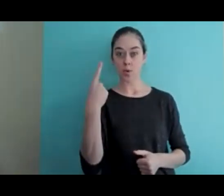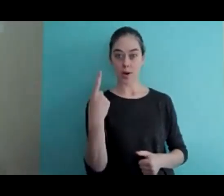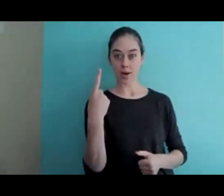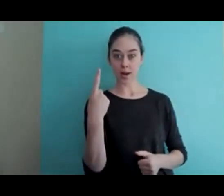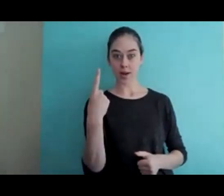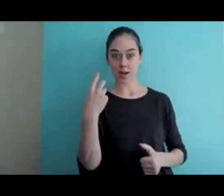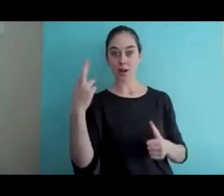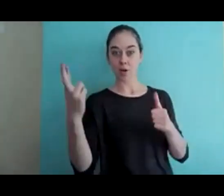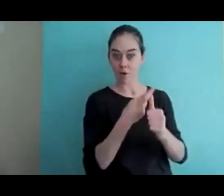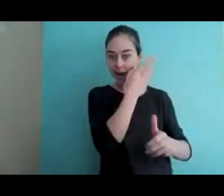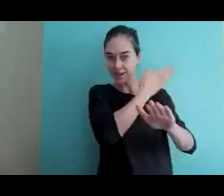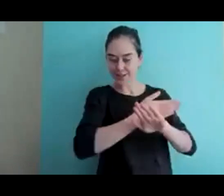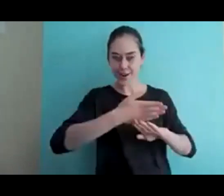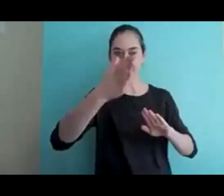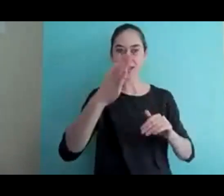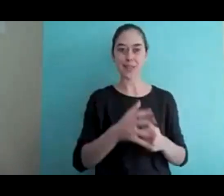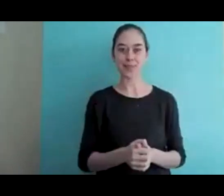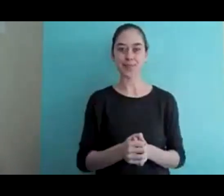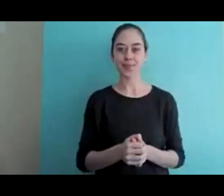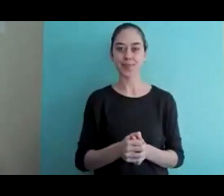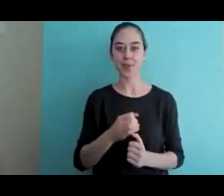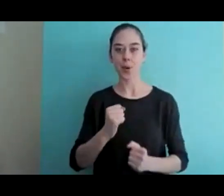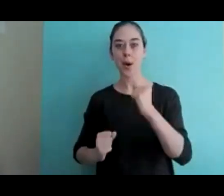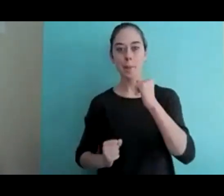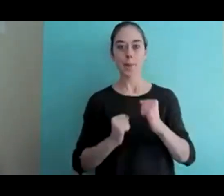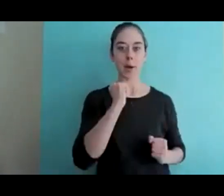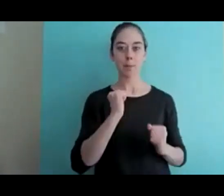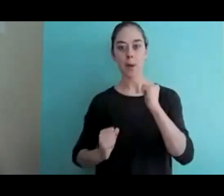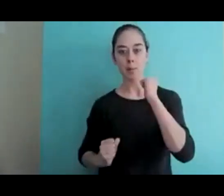one, and we're off.